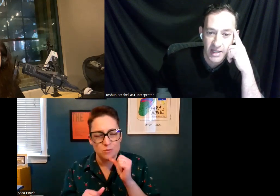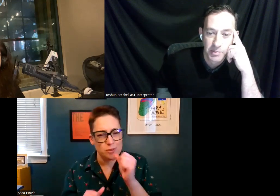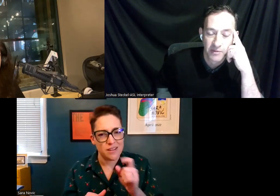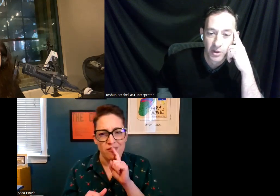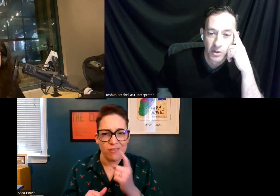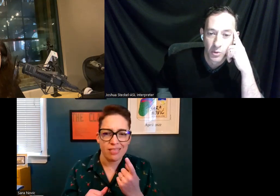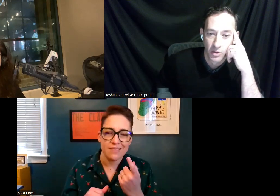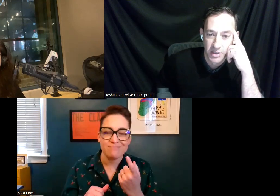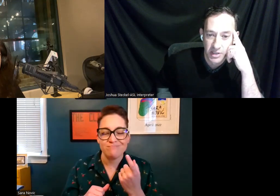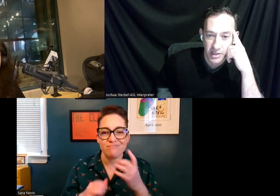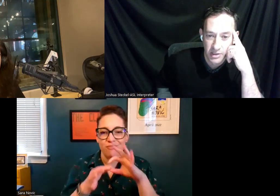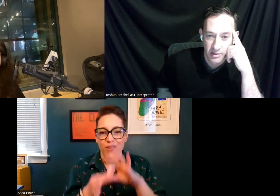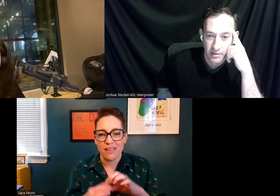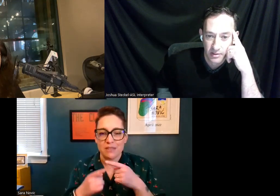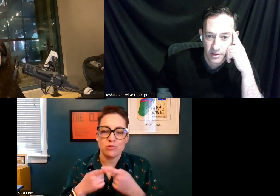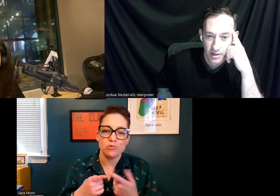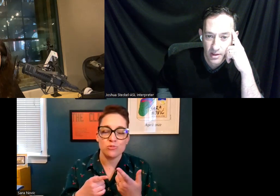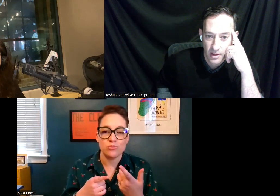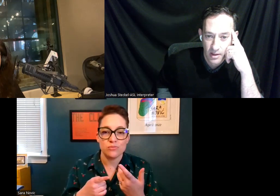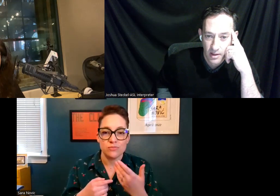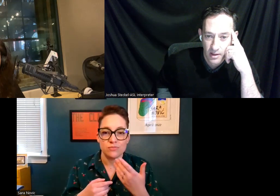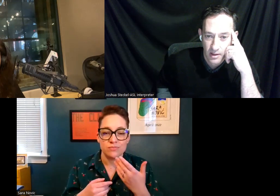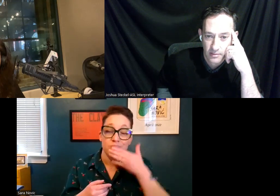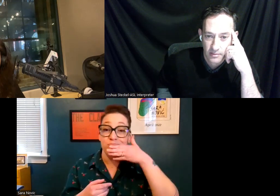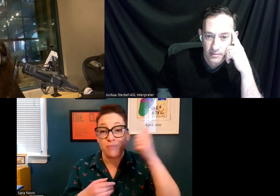that he preferred oral education.